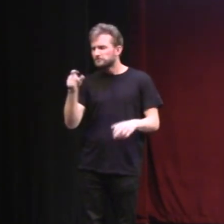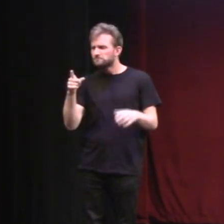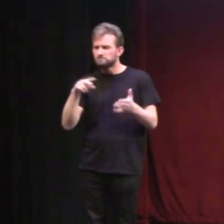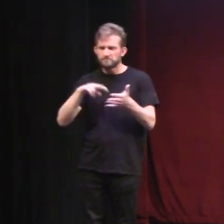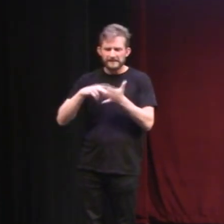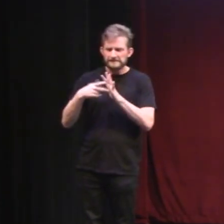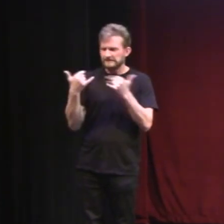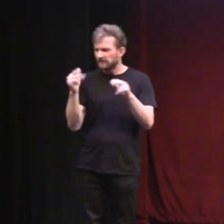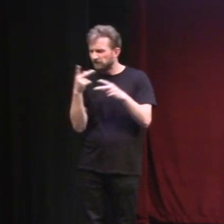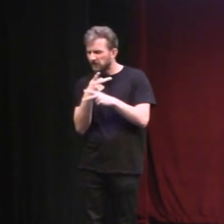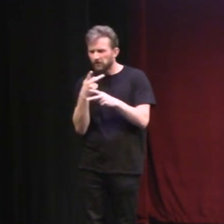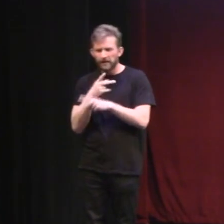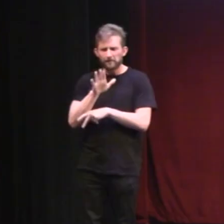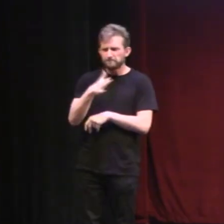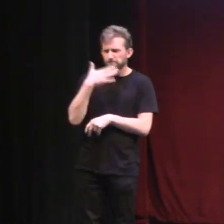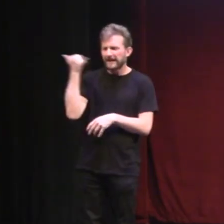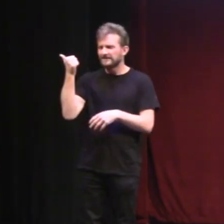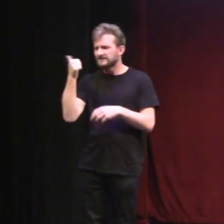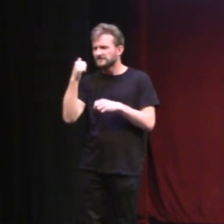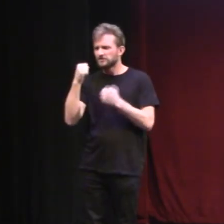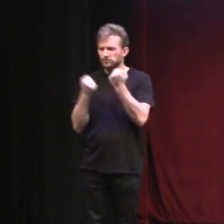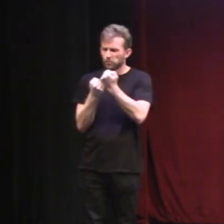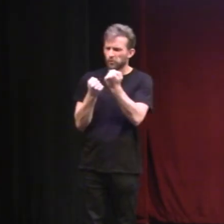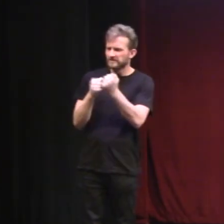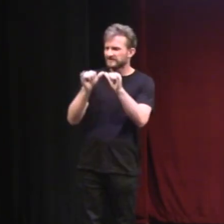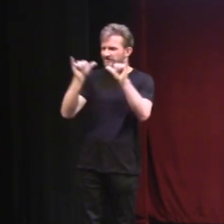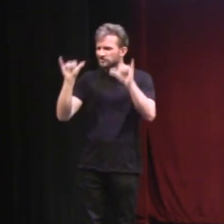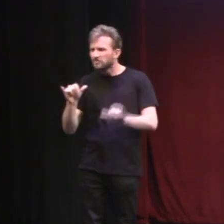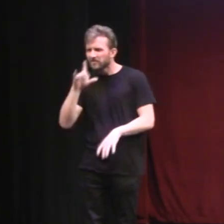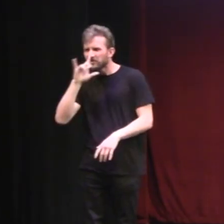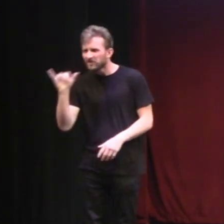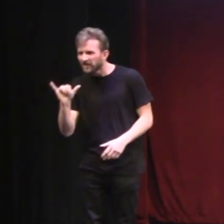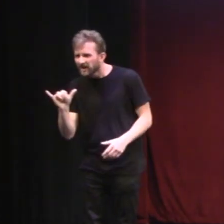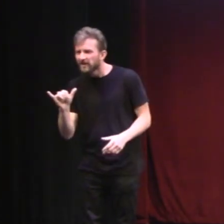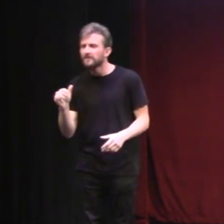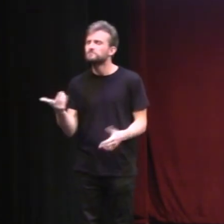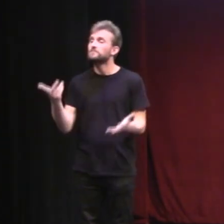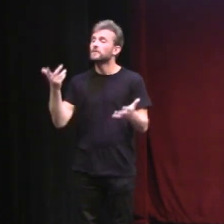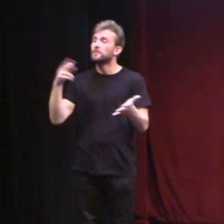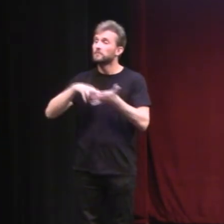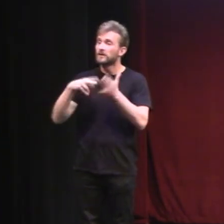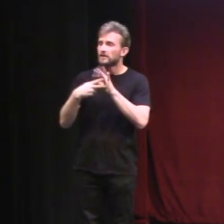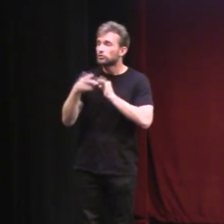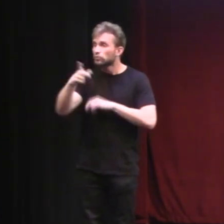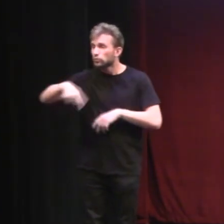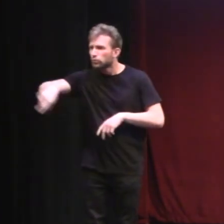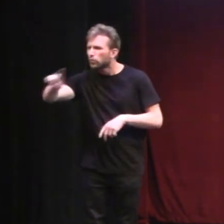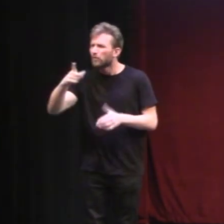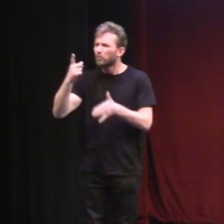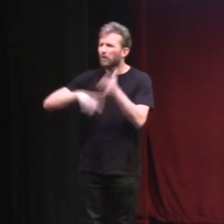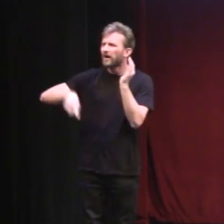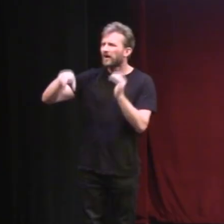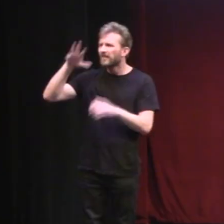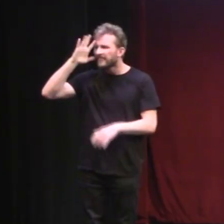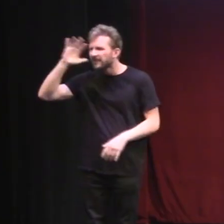What theories do we think apply to him for his independent living goals, his education